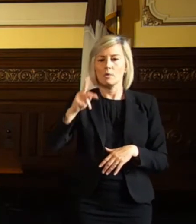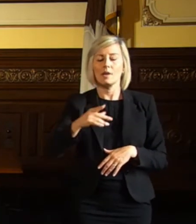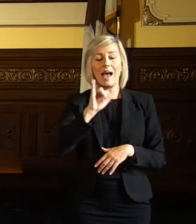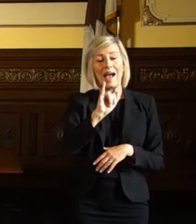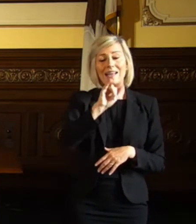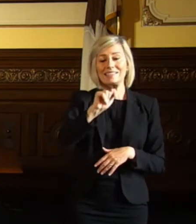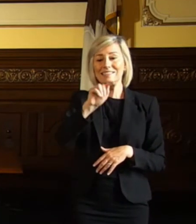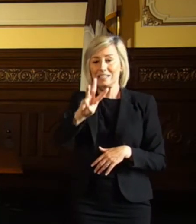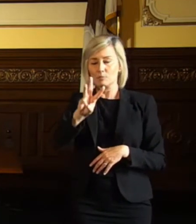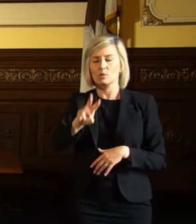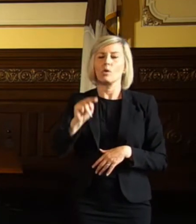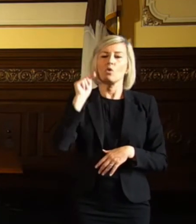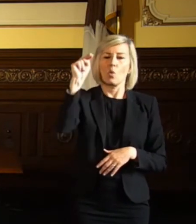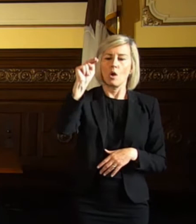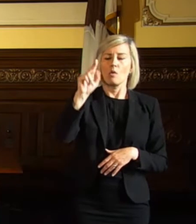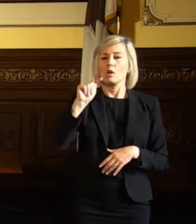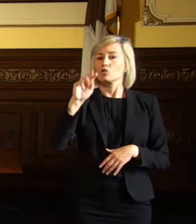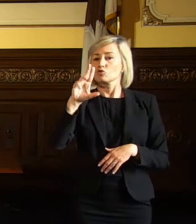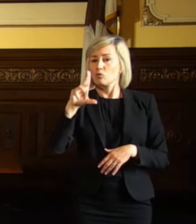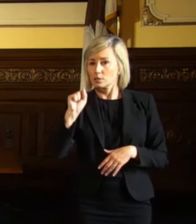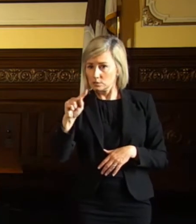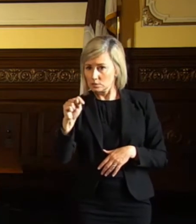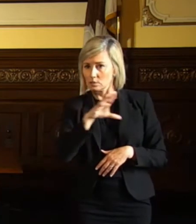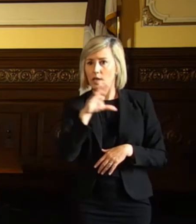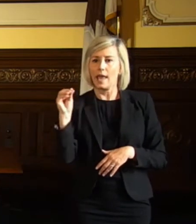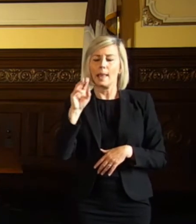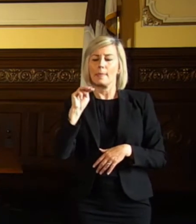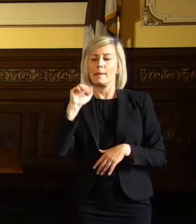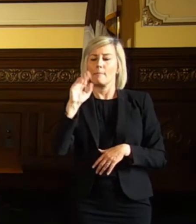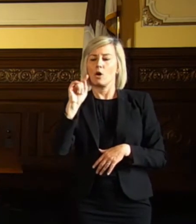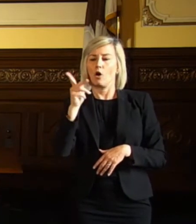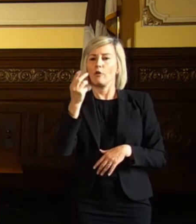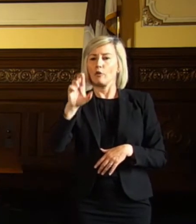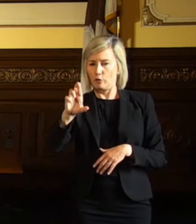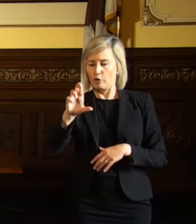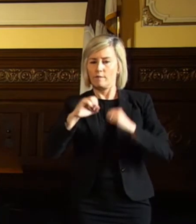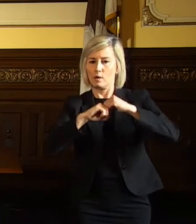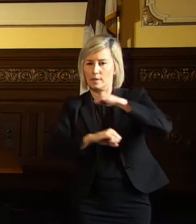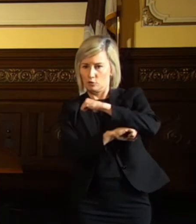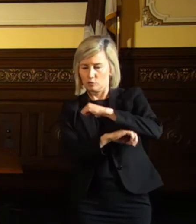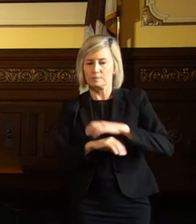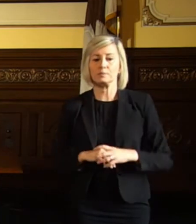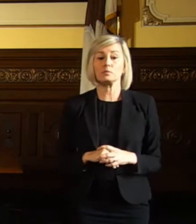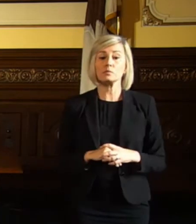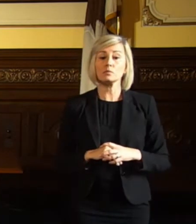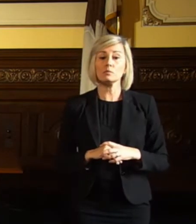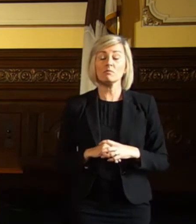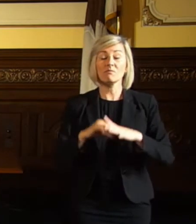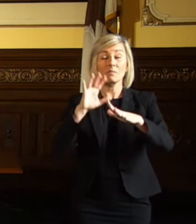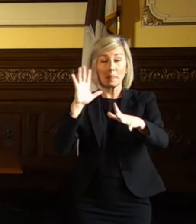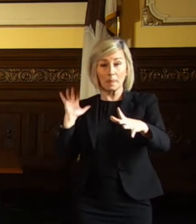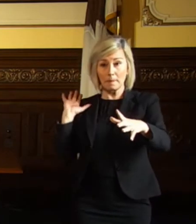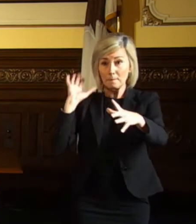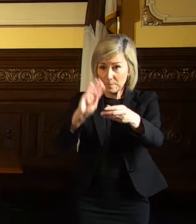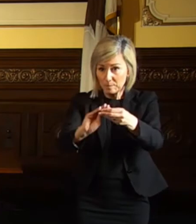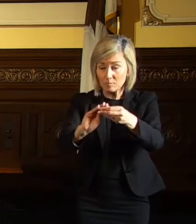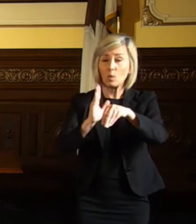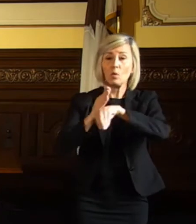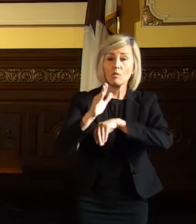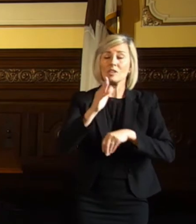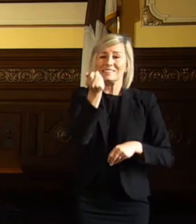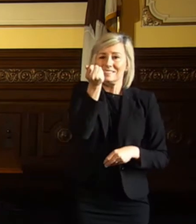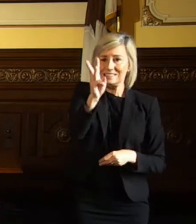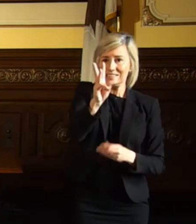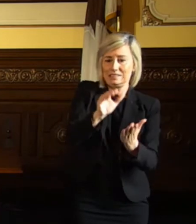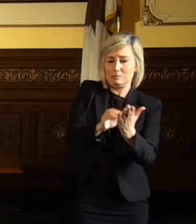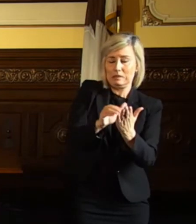ITW, Northern Trust, and the MacArthur Foundation. In total, over $16